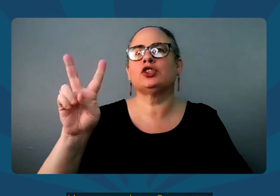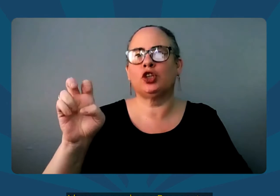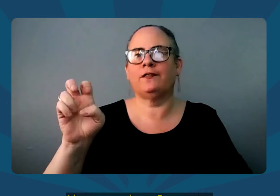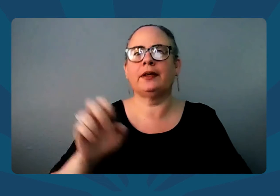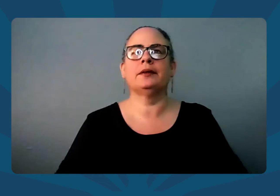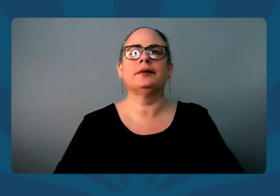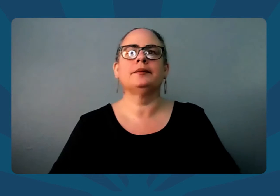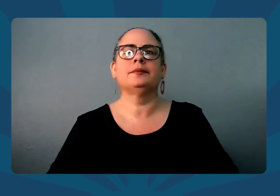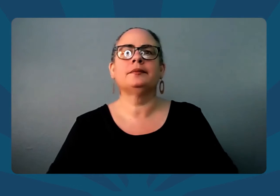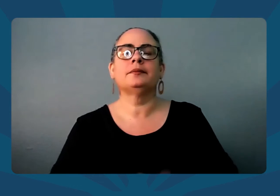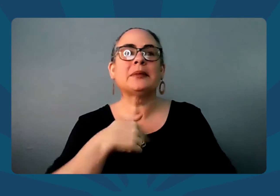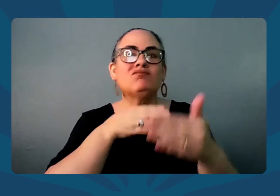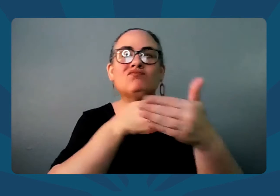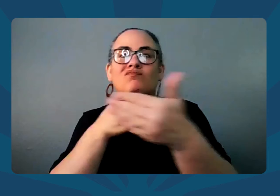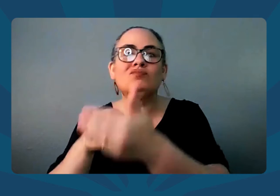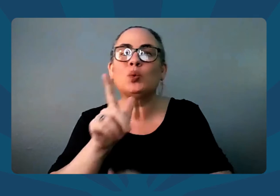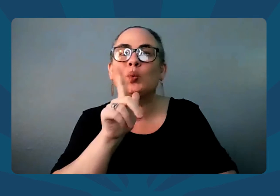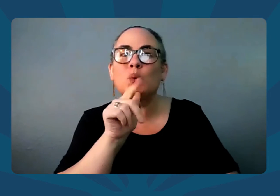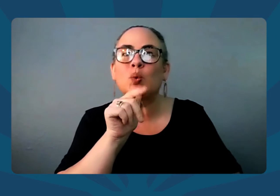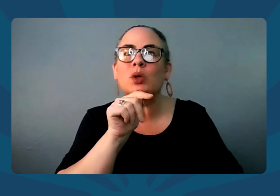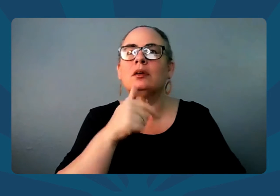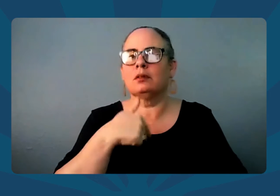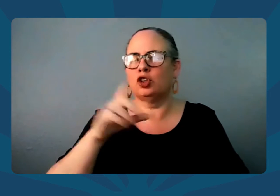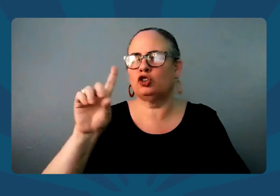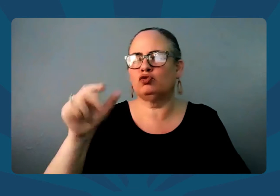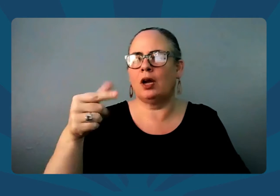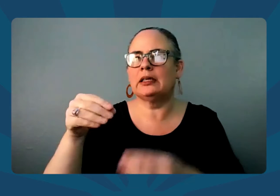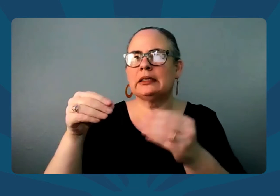Force JAG Corps Reserve.